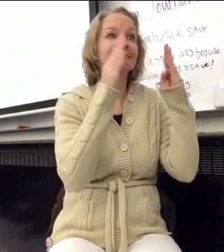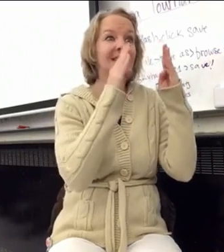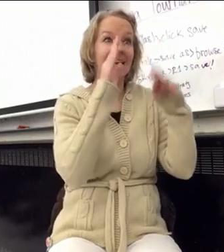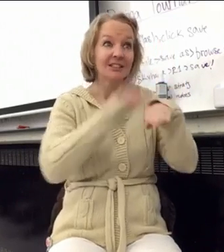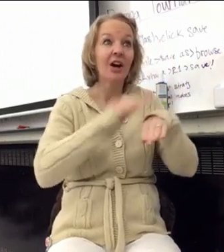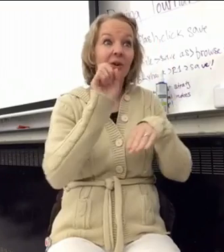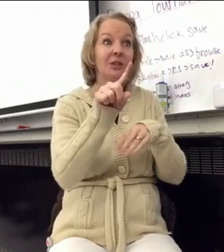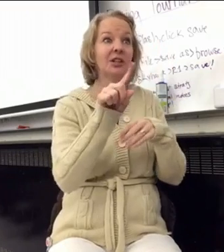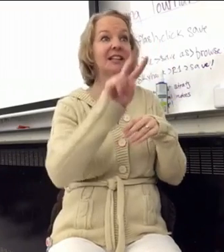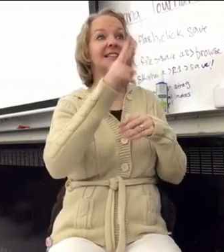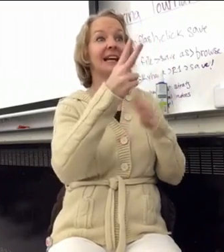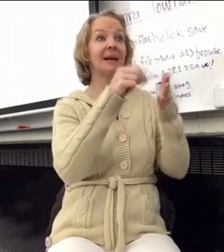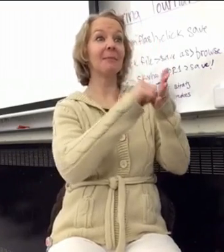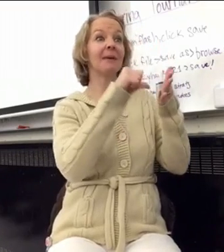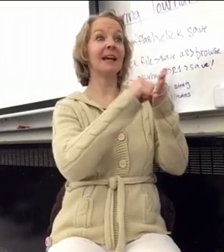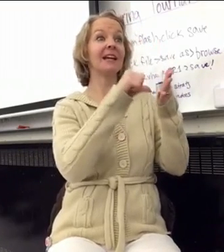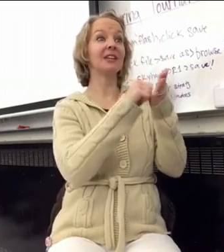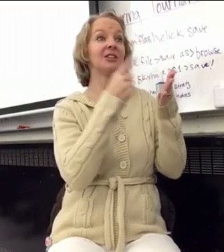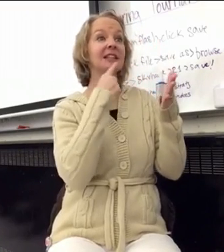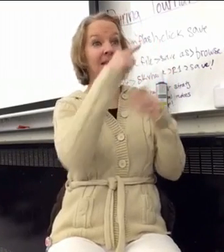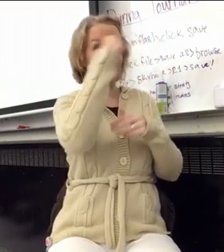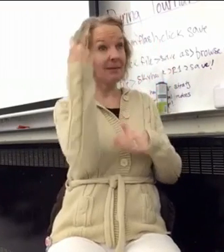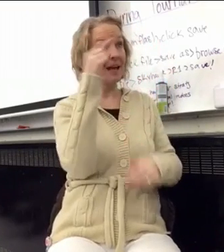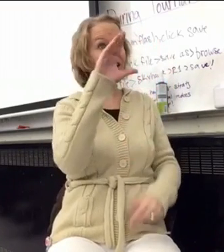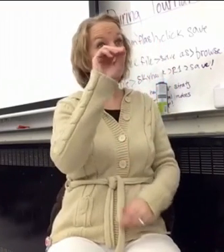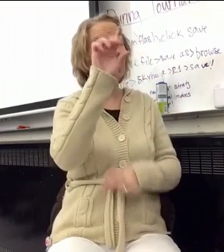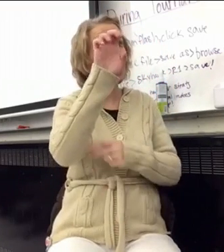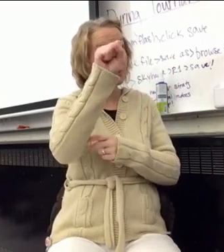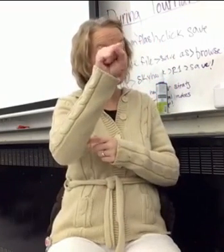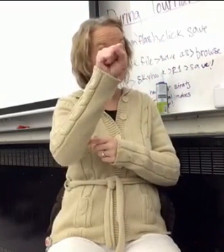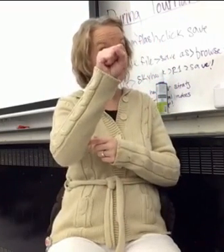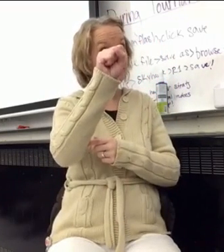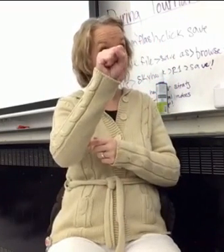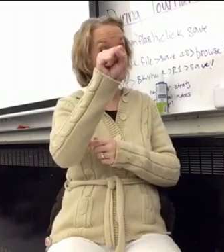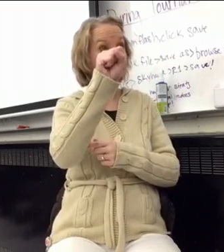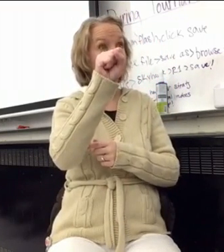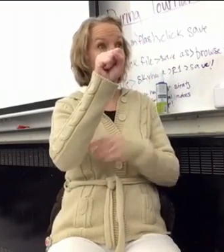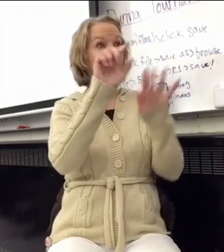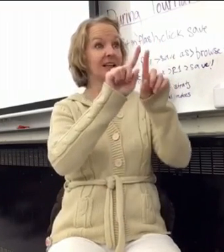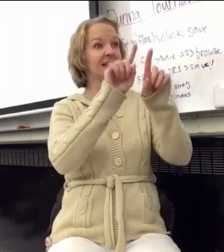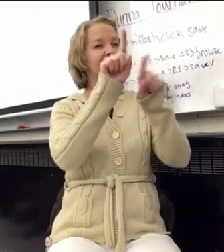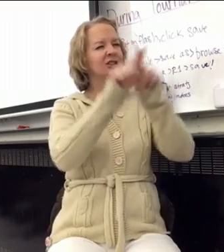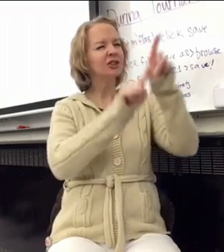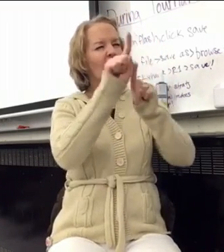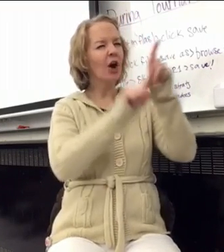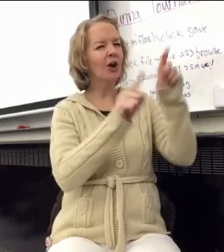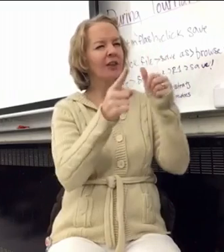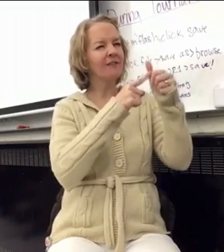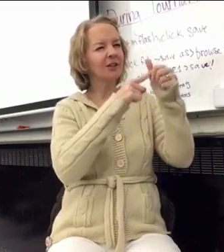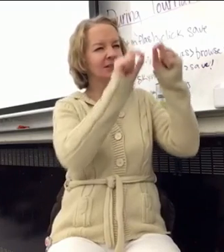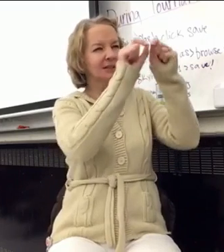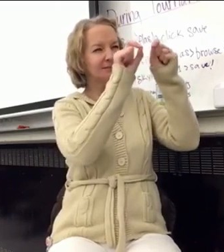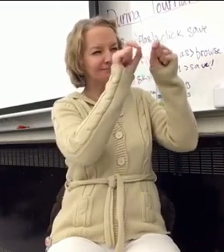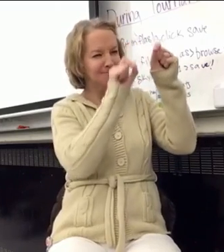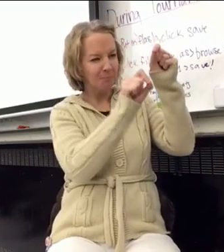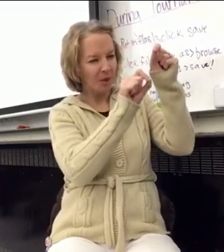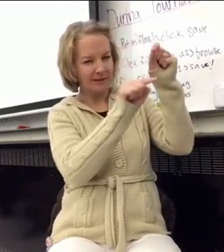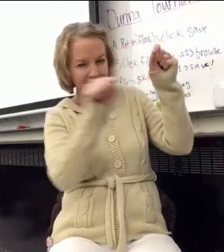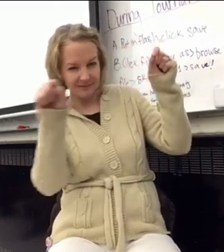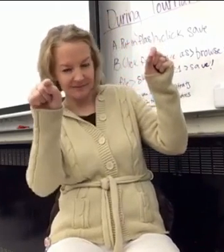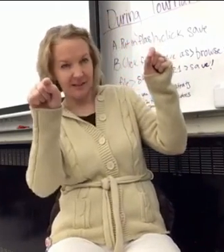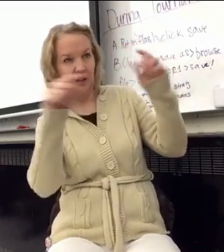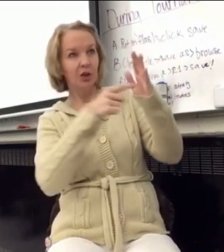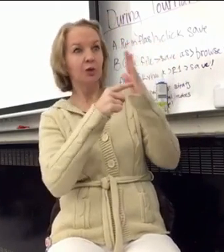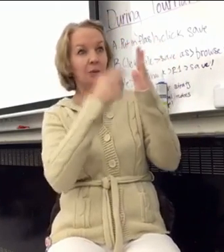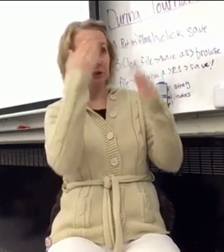questions. Second page where it says black codes, if you will star the first bullet, you need